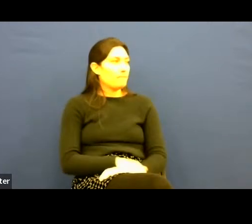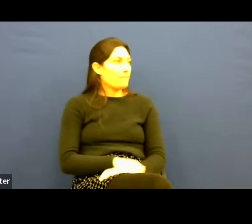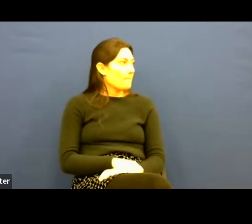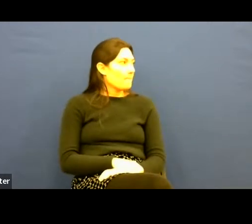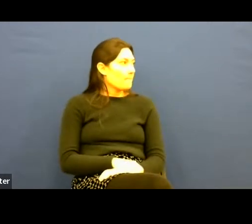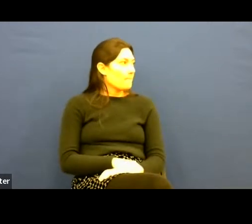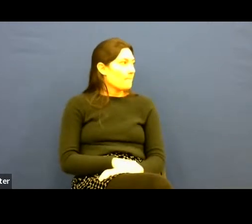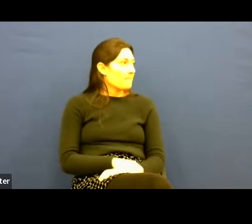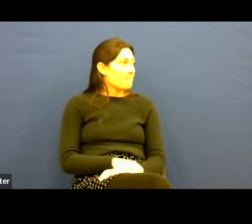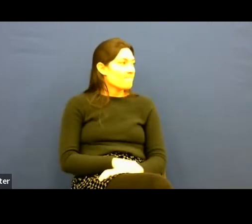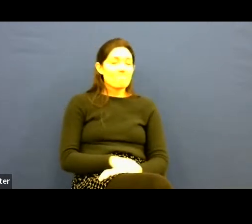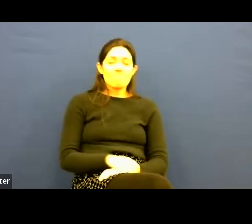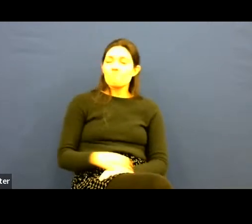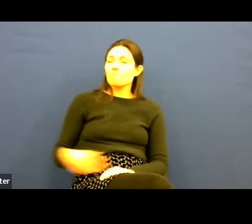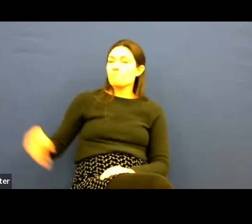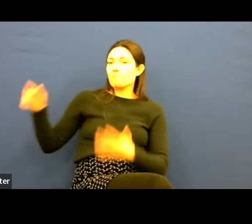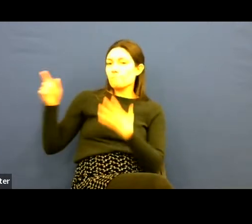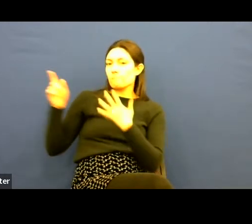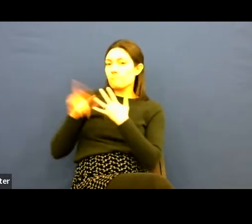Second, second,